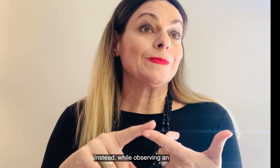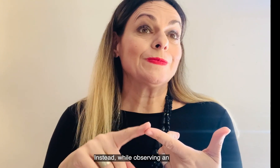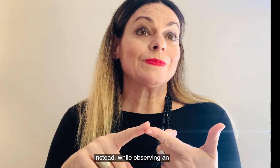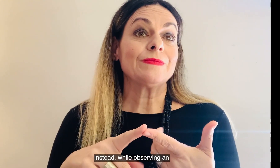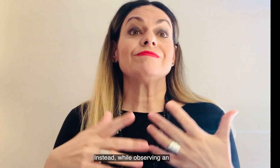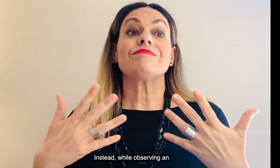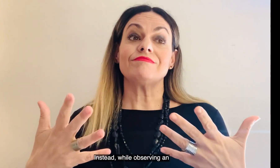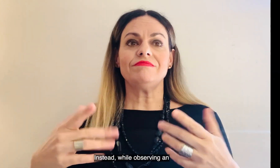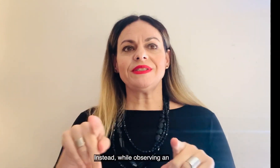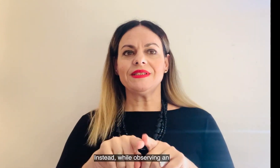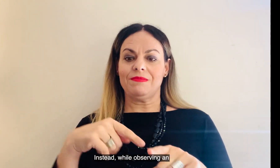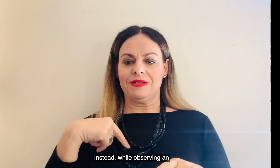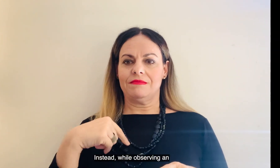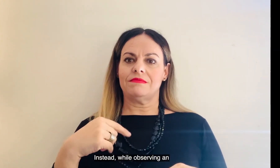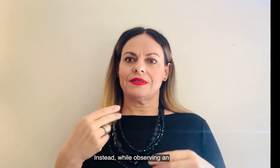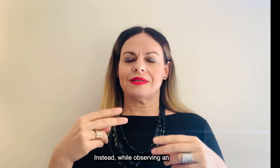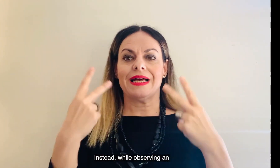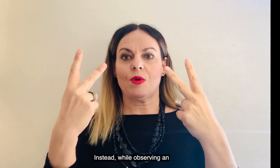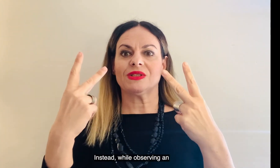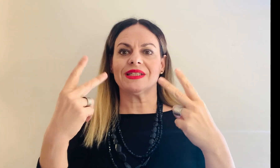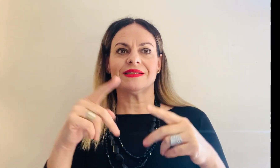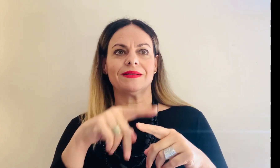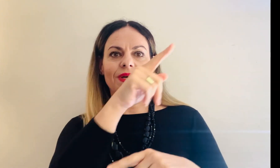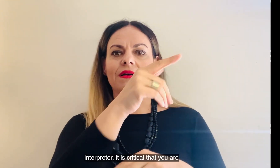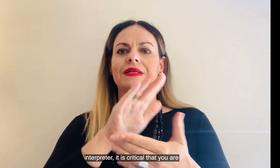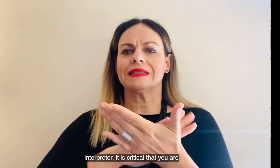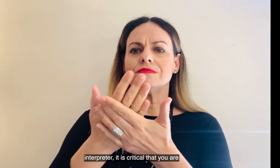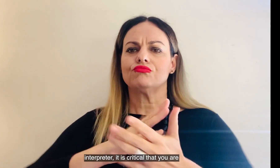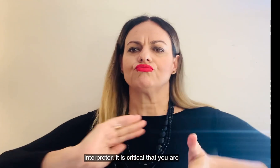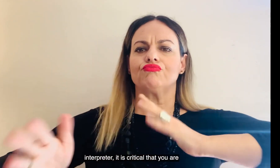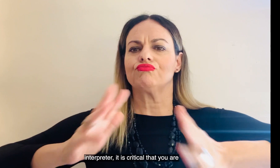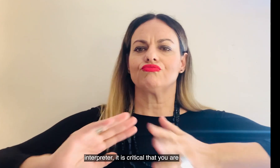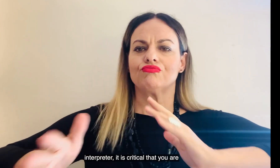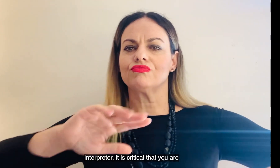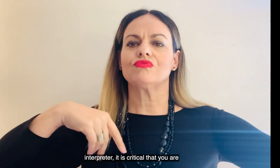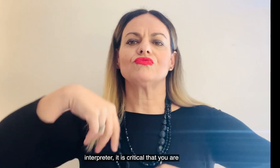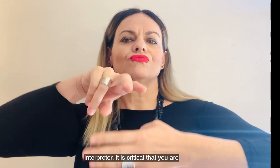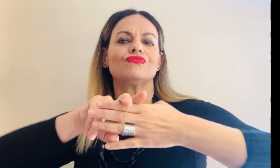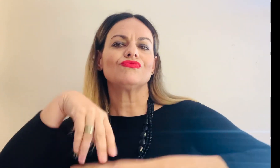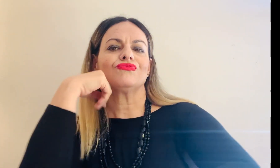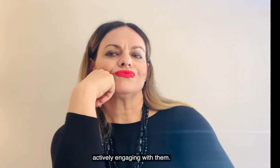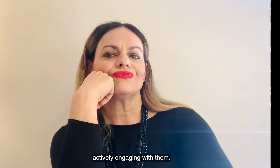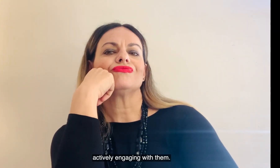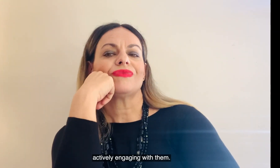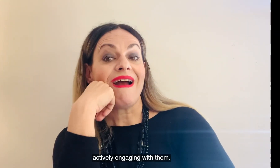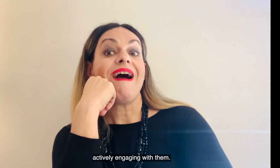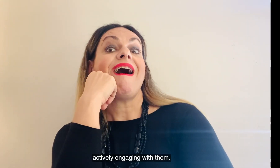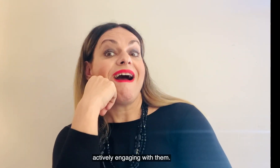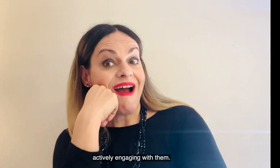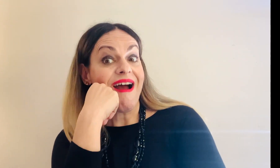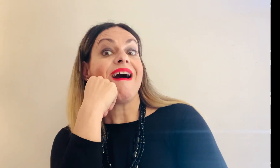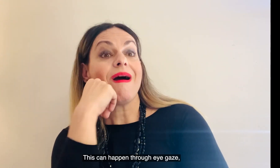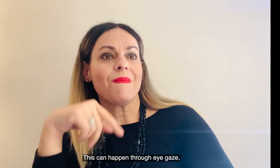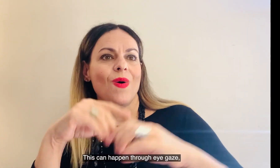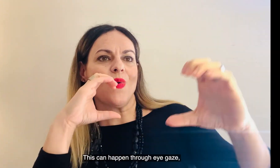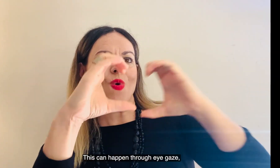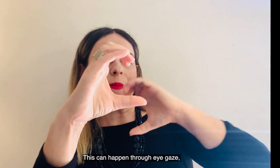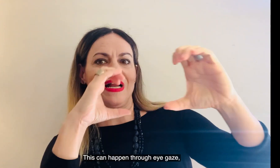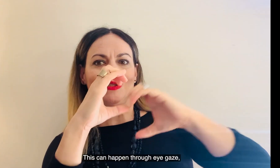Instead, while observing an interpreter, it is critical that you are actively engaging with them. This can happen